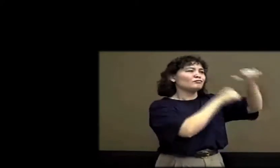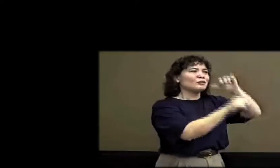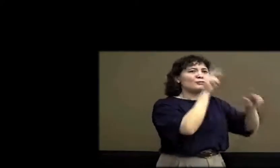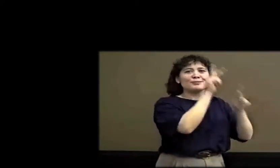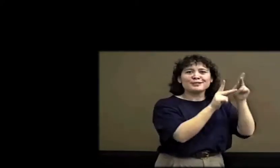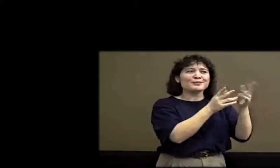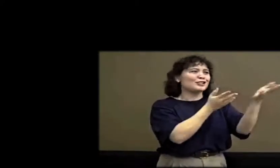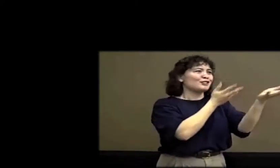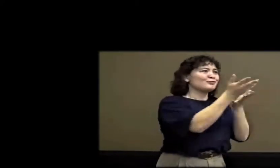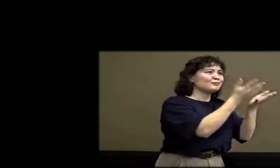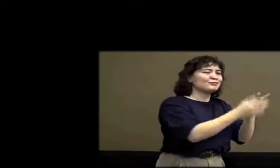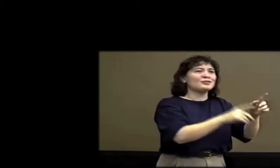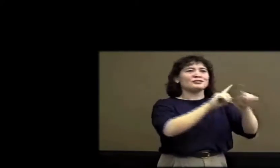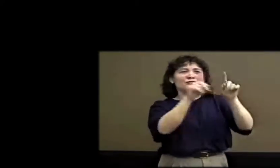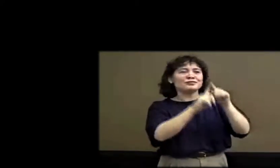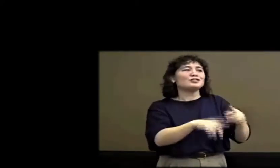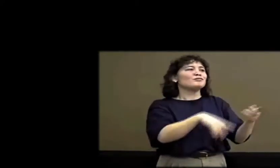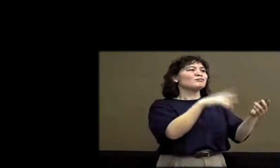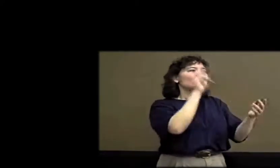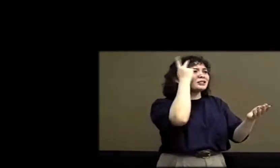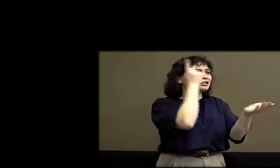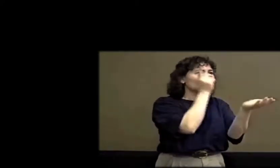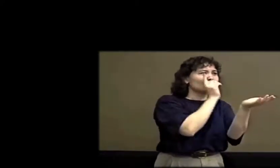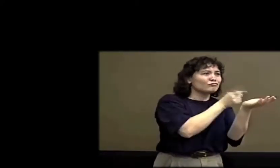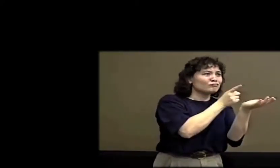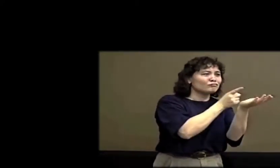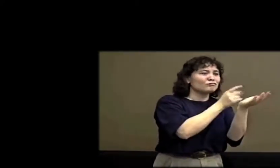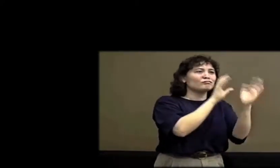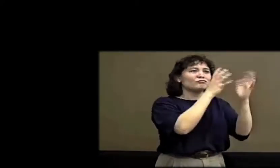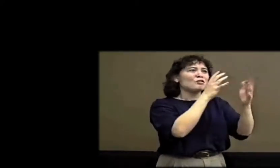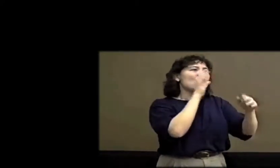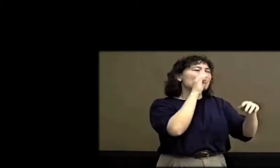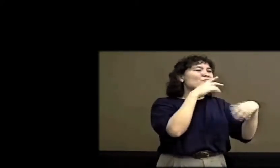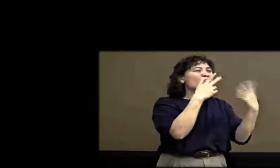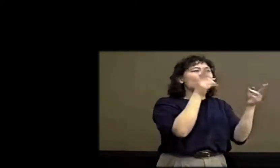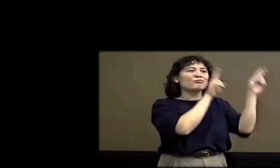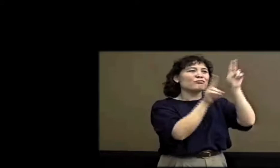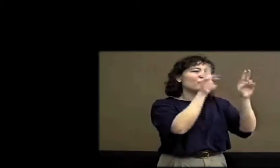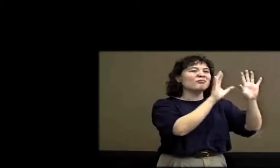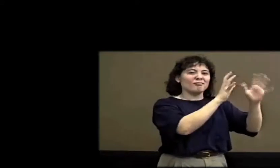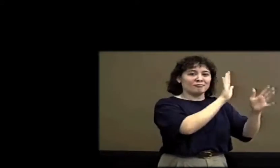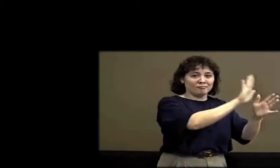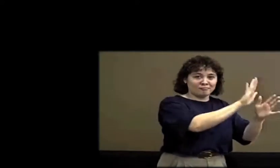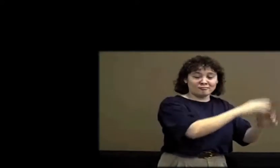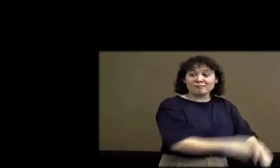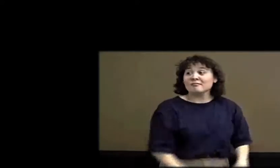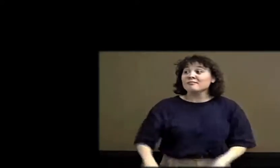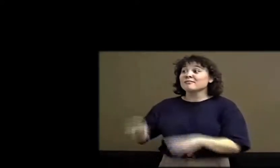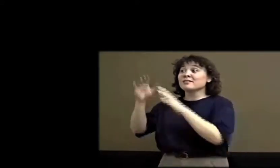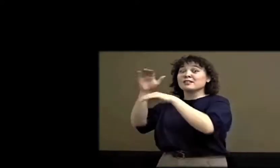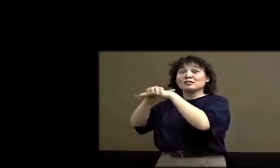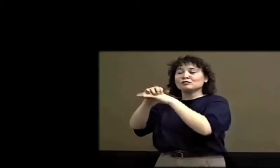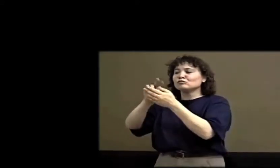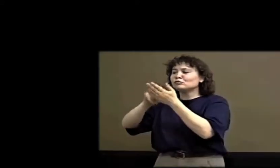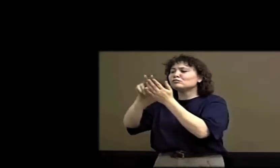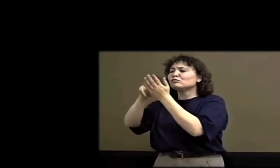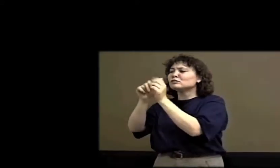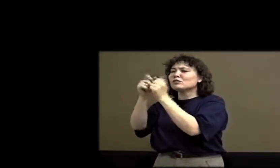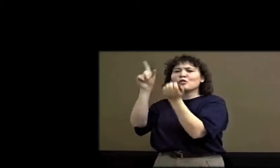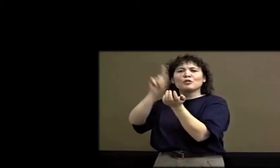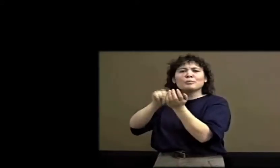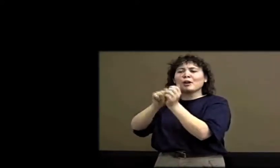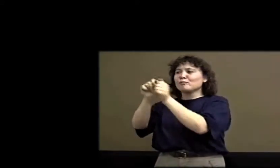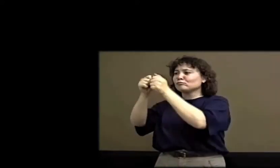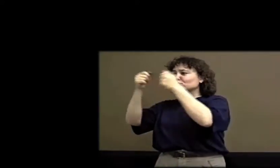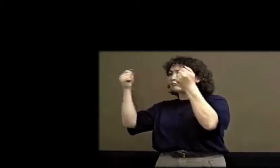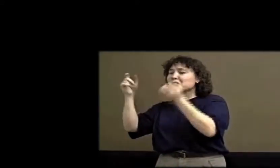Bilingualism is signing in ASL and writing in English. You can read and write in English, but also socialize with people in ASL. It serves different purposes and